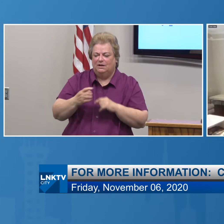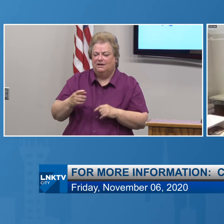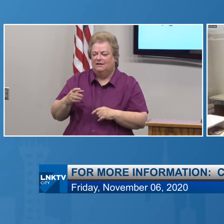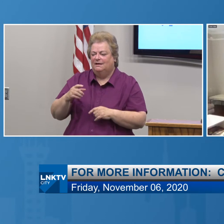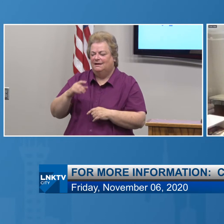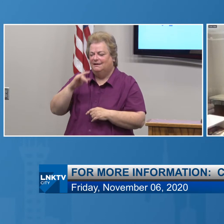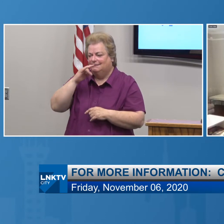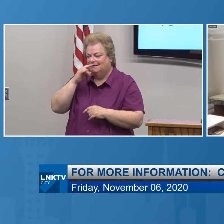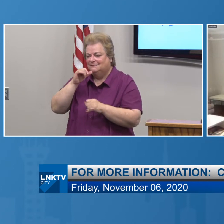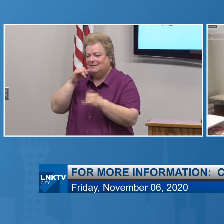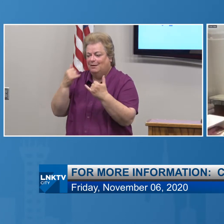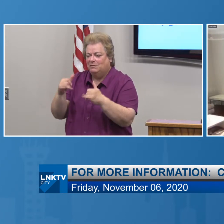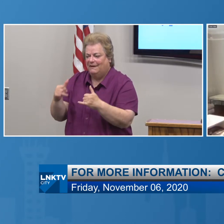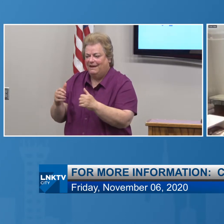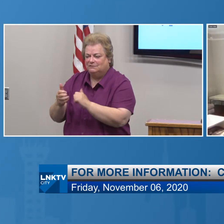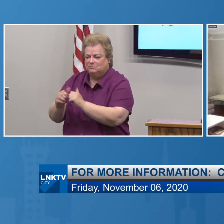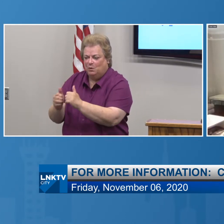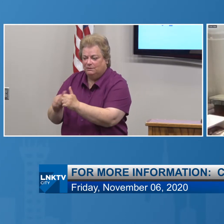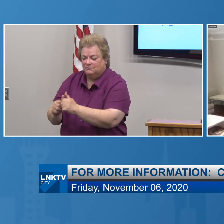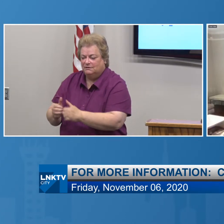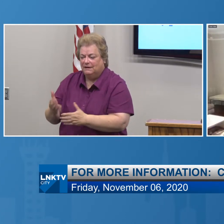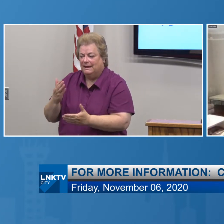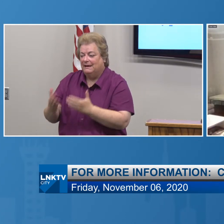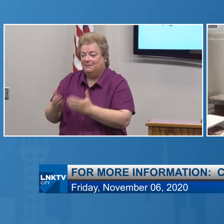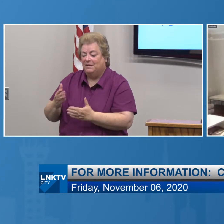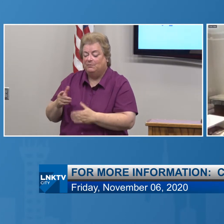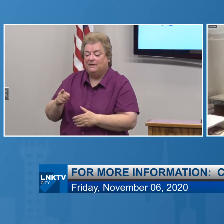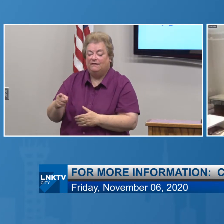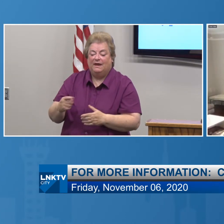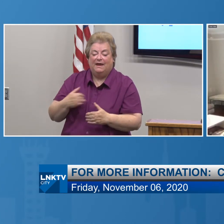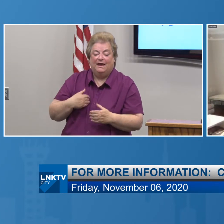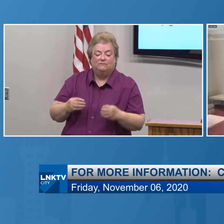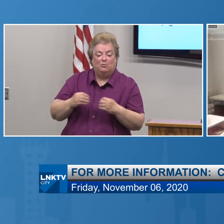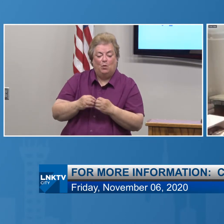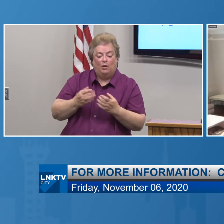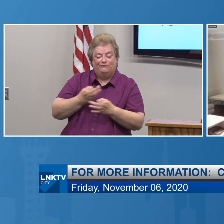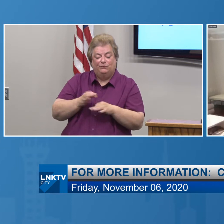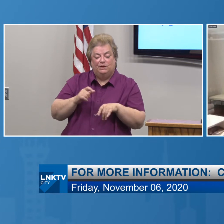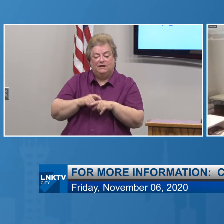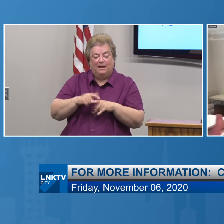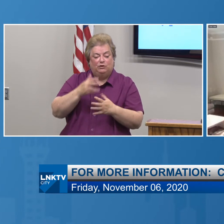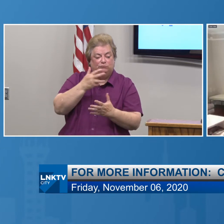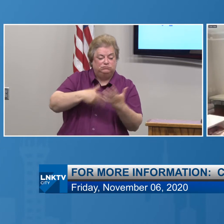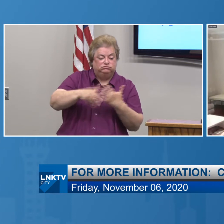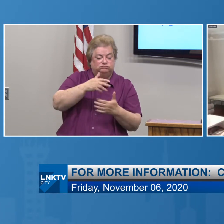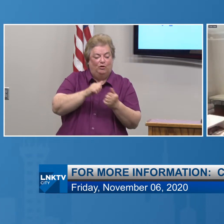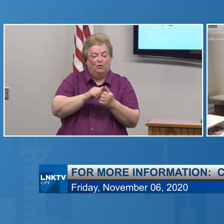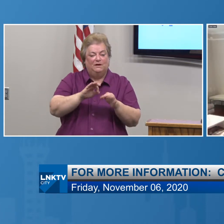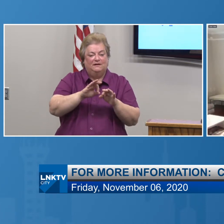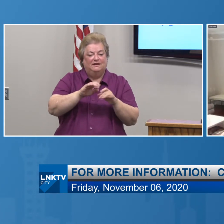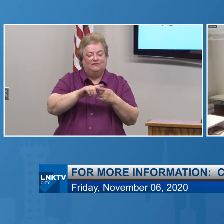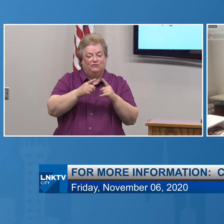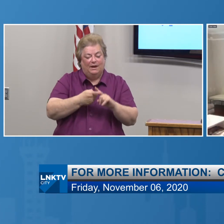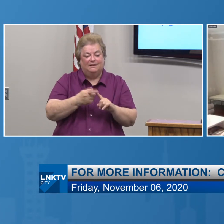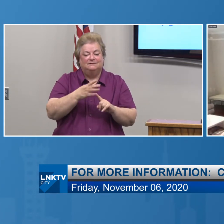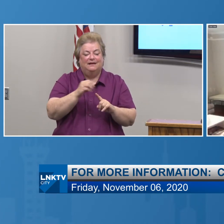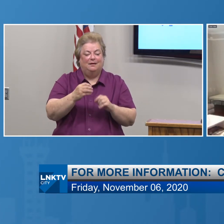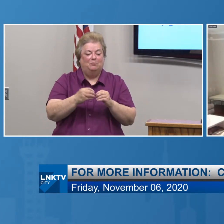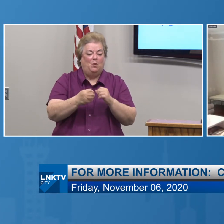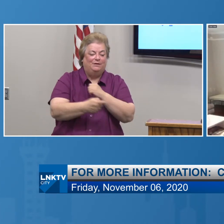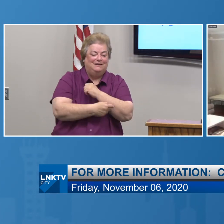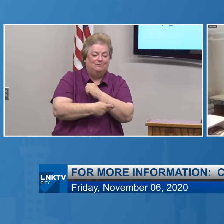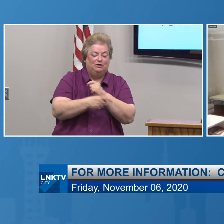sports, they maybe have time on their hands to hang out with their friends, where it's more tempting to pull down the mask, to be in close